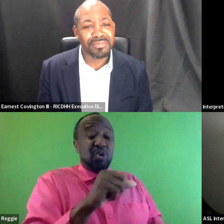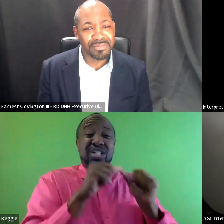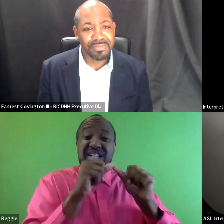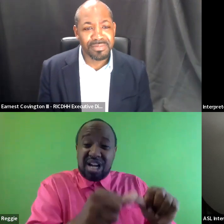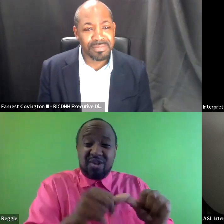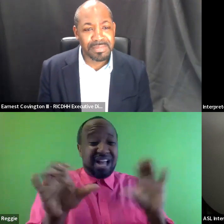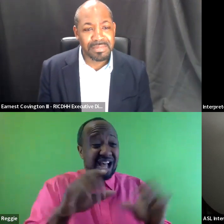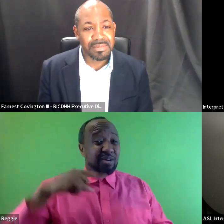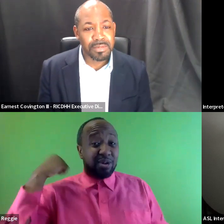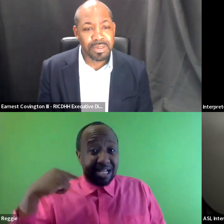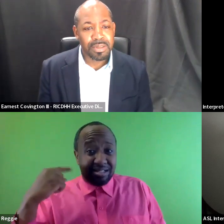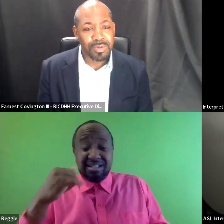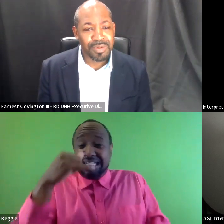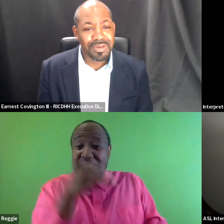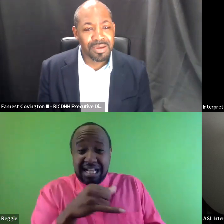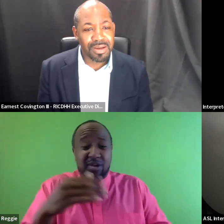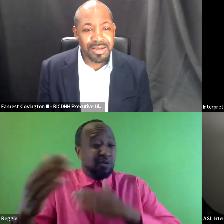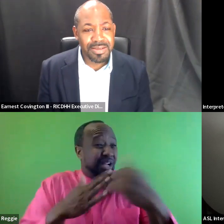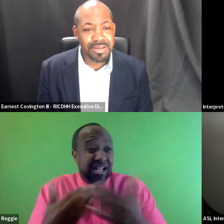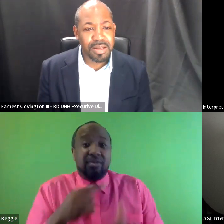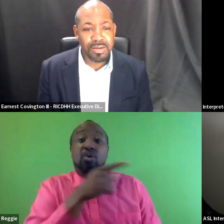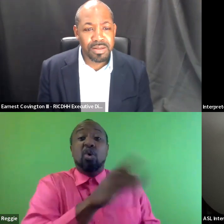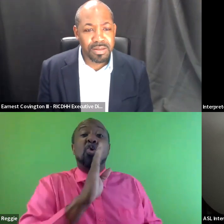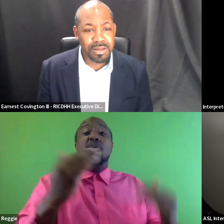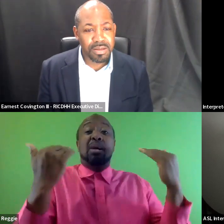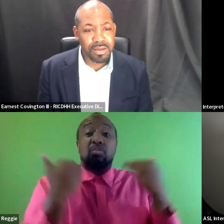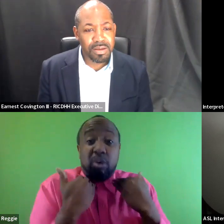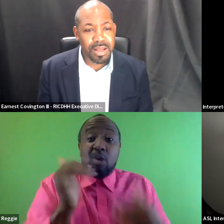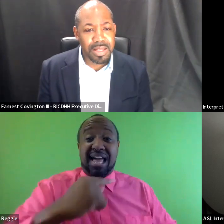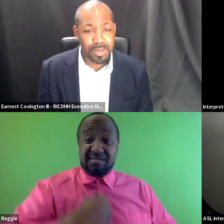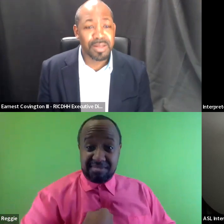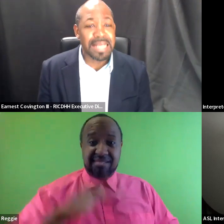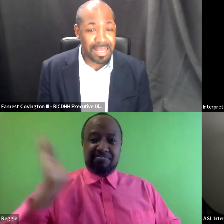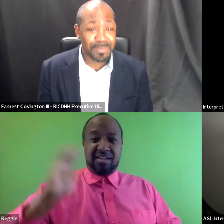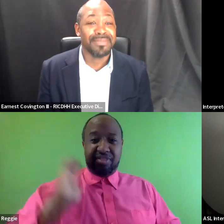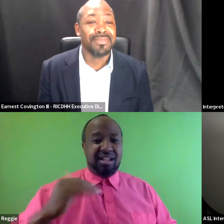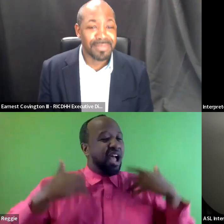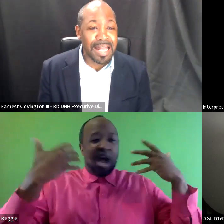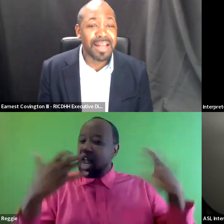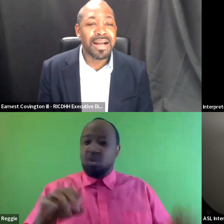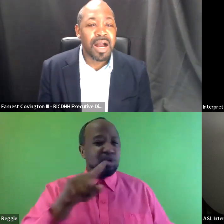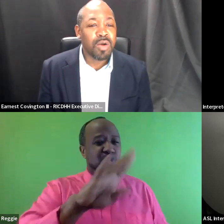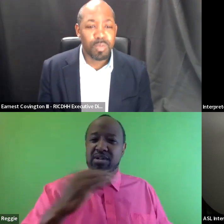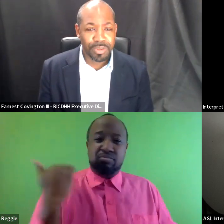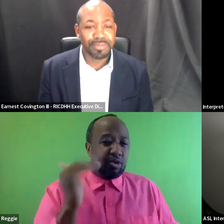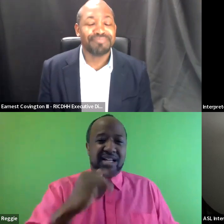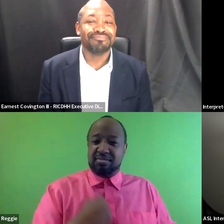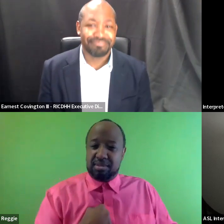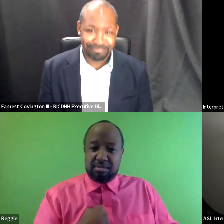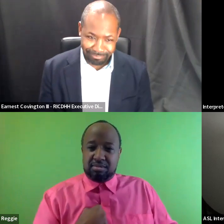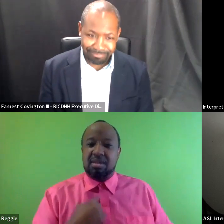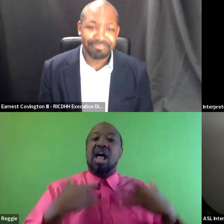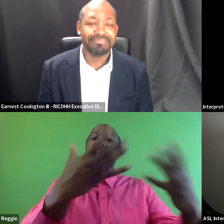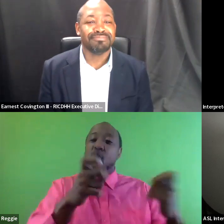change. And I just tell them, if you continue acting crazy or silly or whatever, you're going to end up broke like I